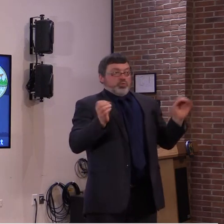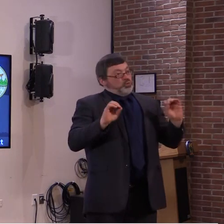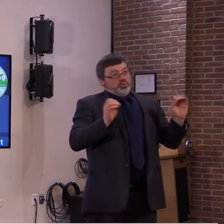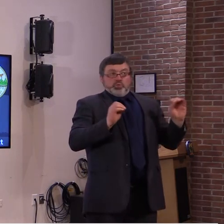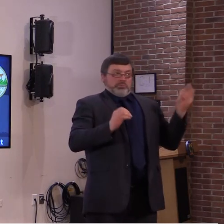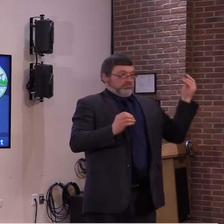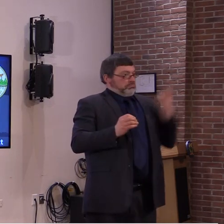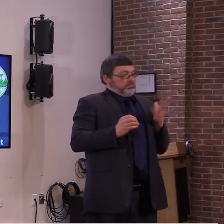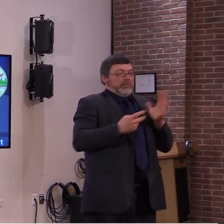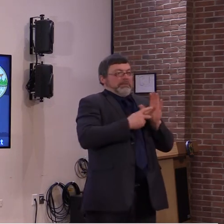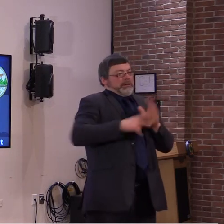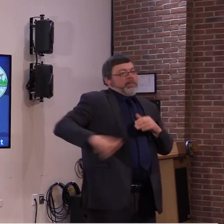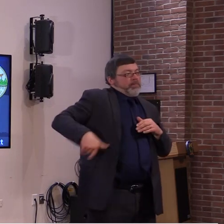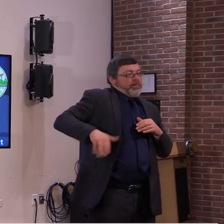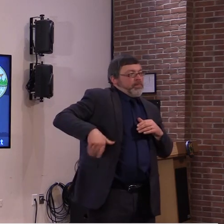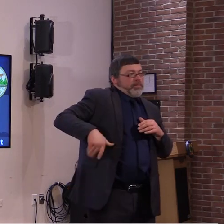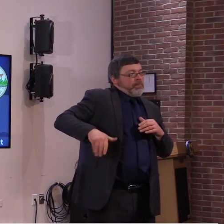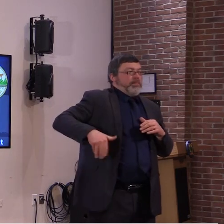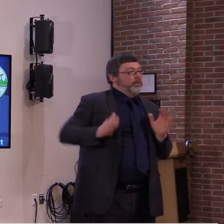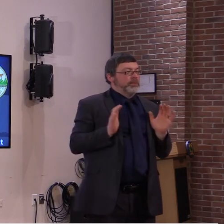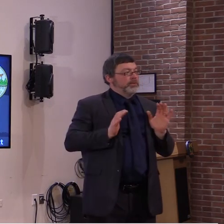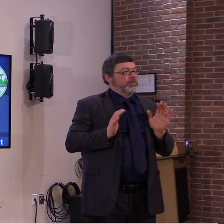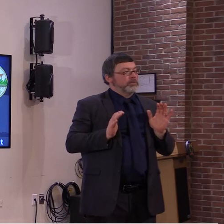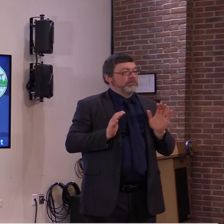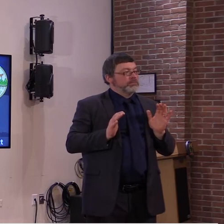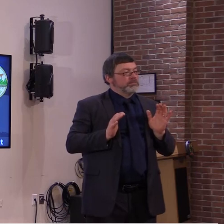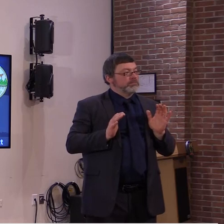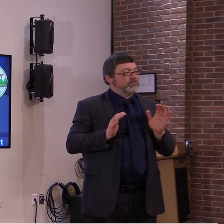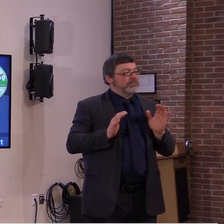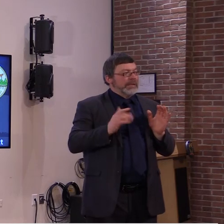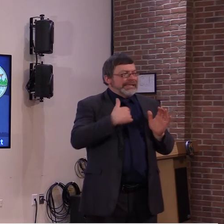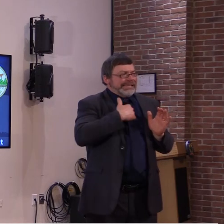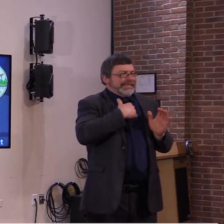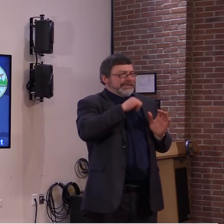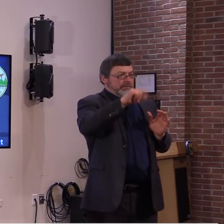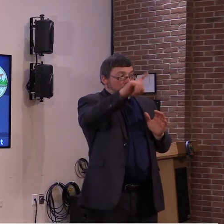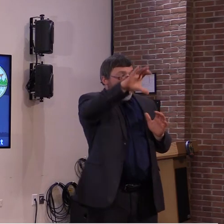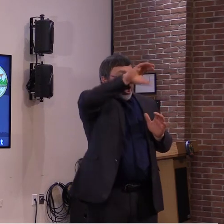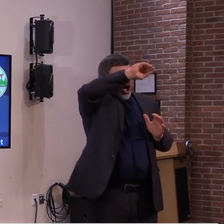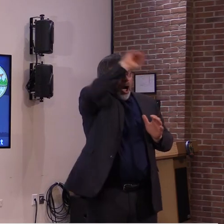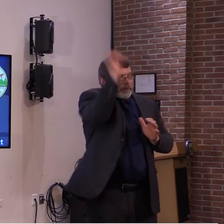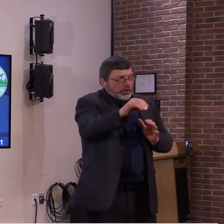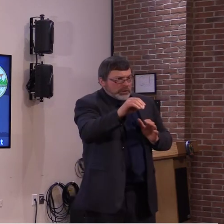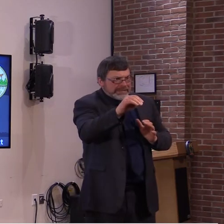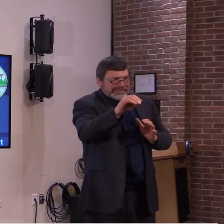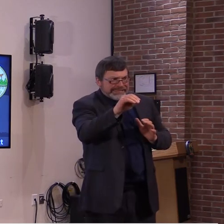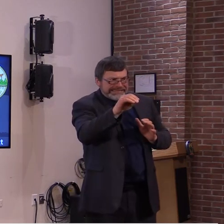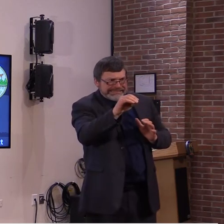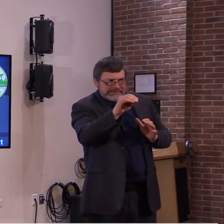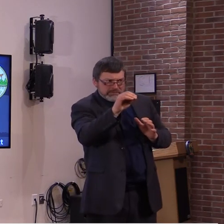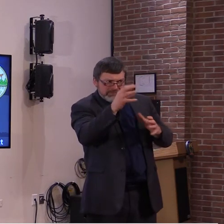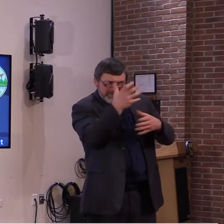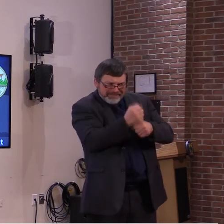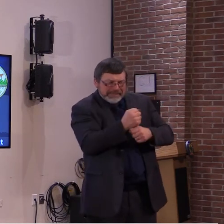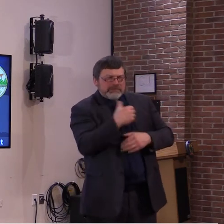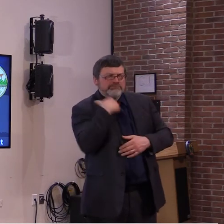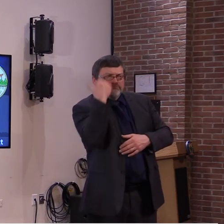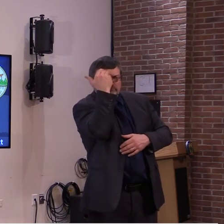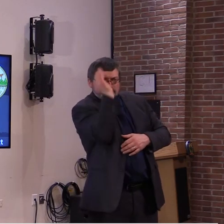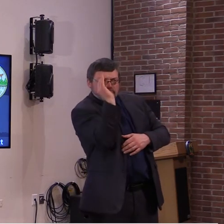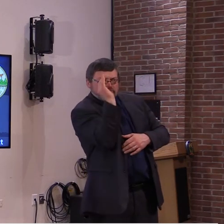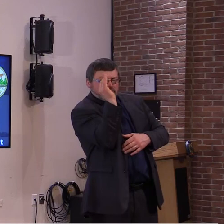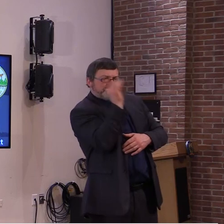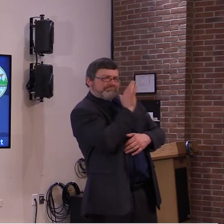about exactly how much surveillance they're doing on that. So our lab team is reaching out to them to get